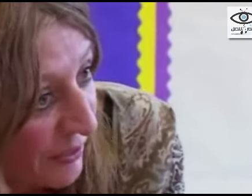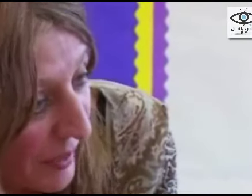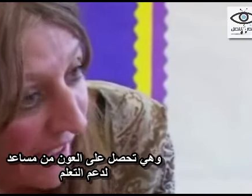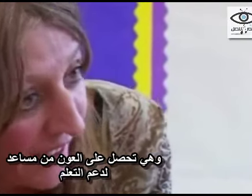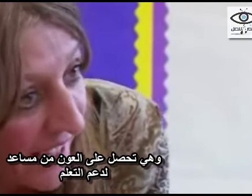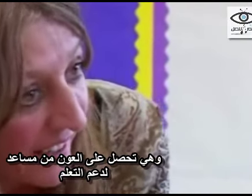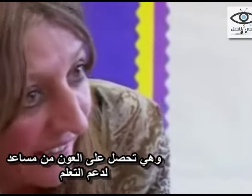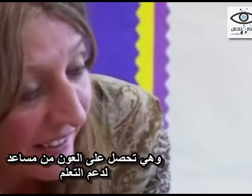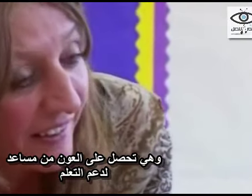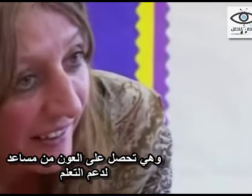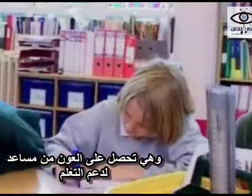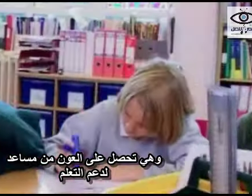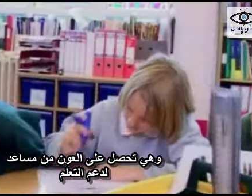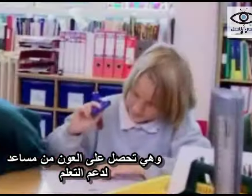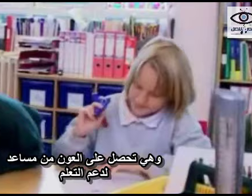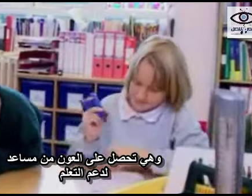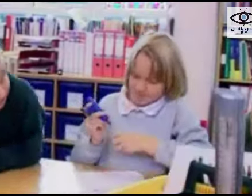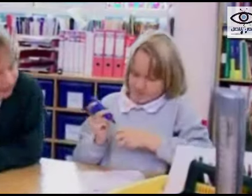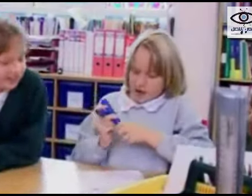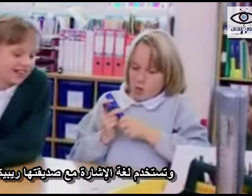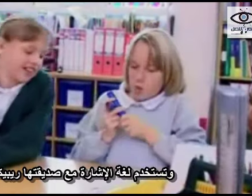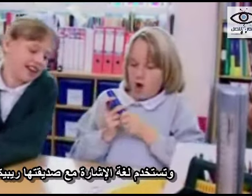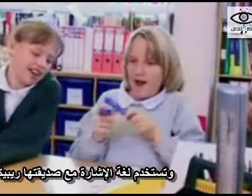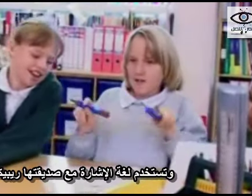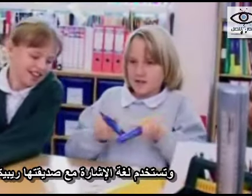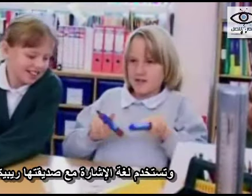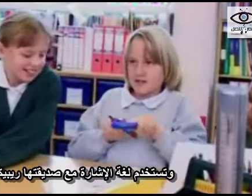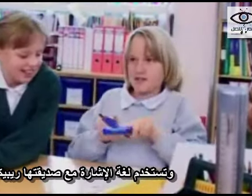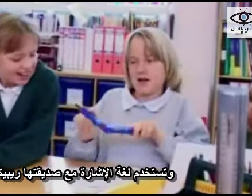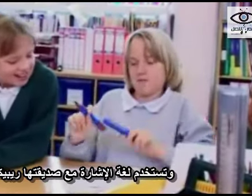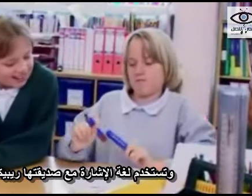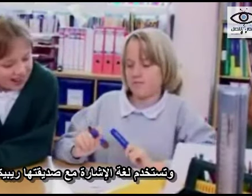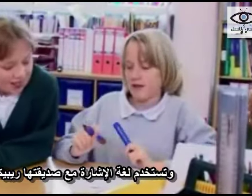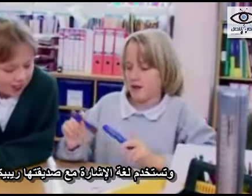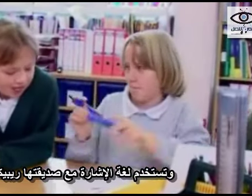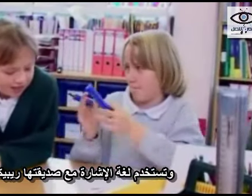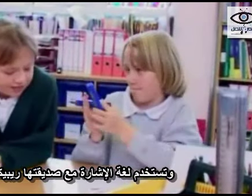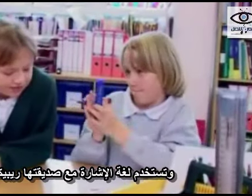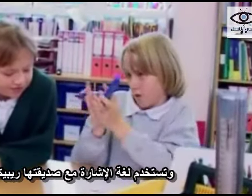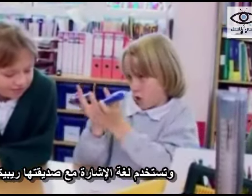help from a learning support assistant and also using signing from her friend Rebecca.